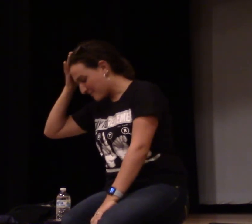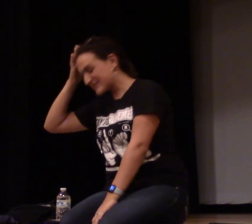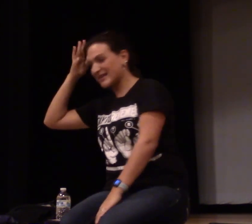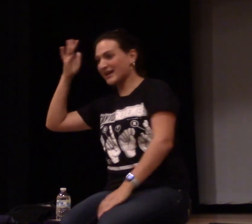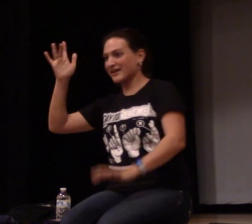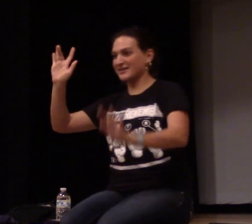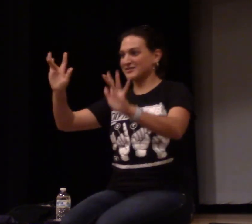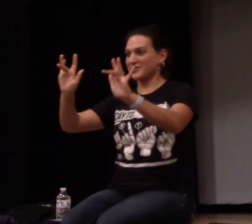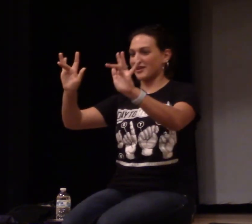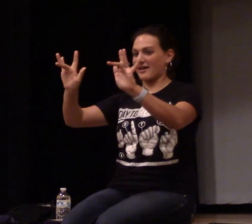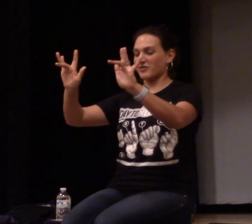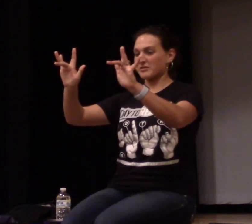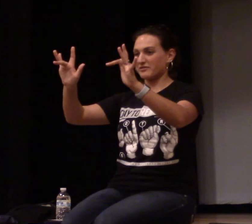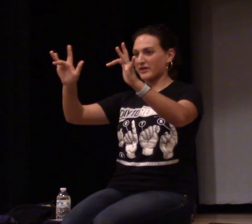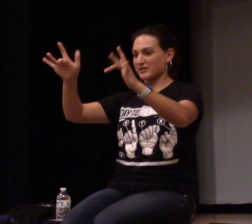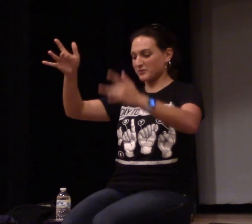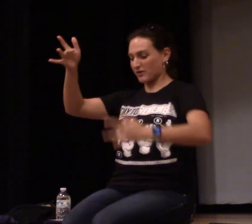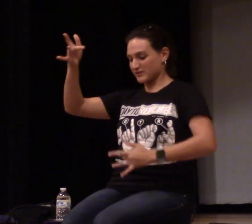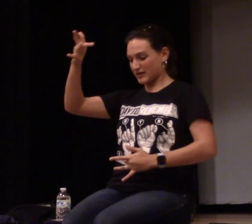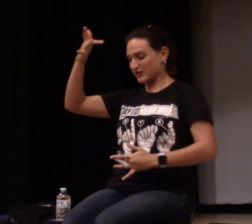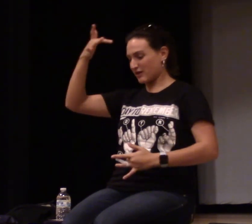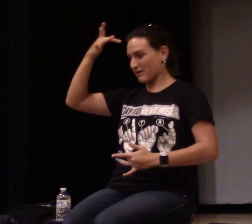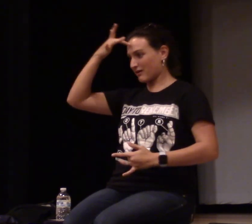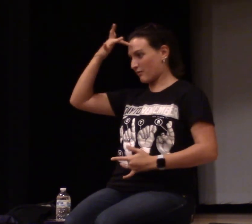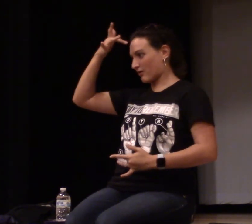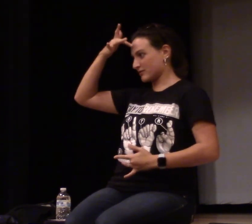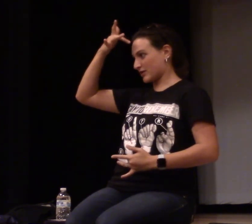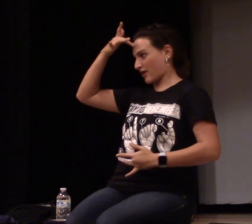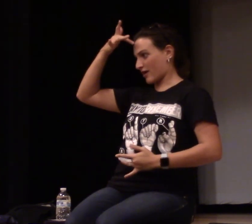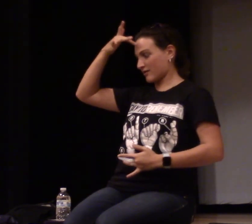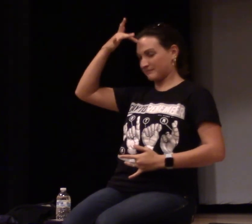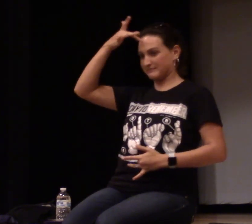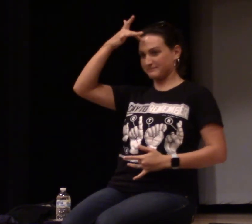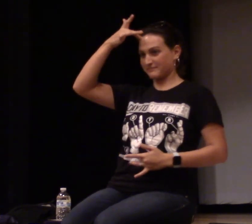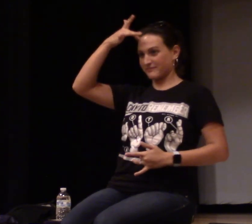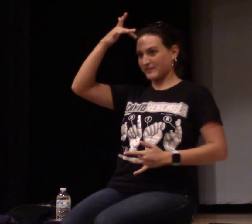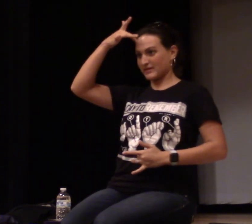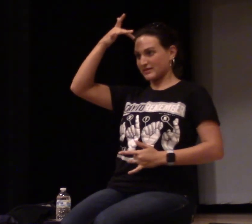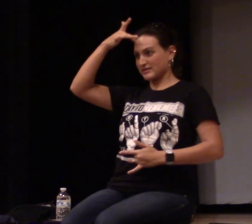Sick, so you're going to have your middle fingers, one goes on your stomach and one goes on your head. Sick.